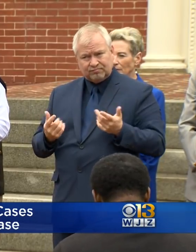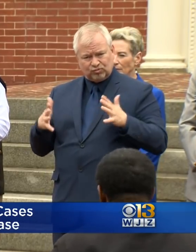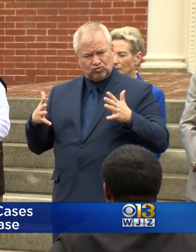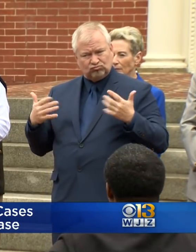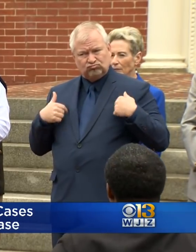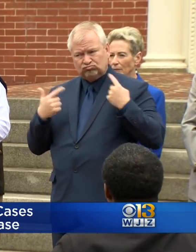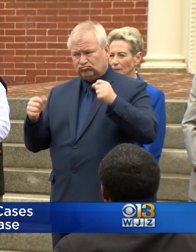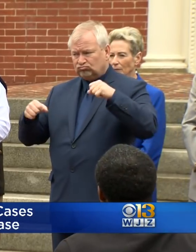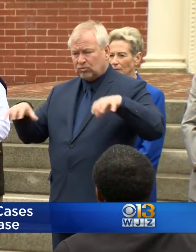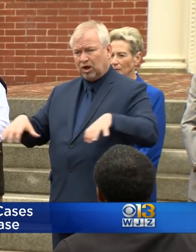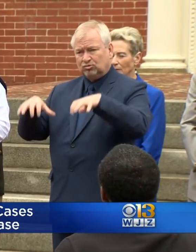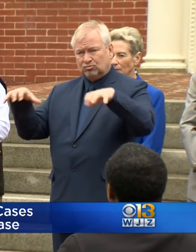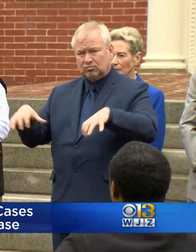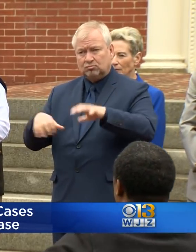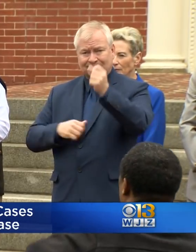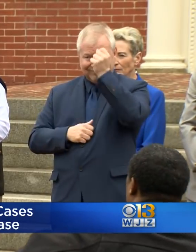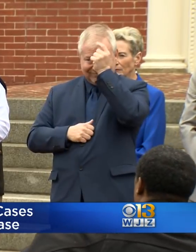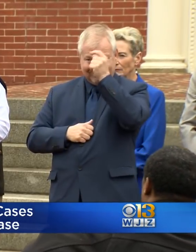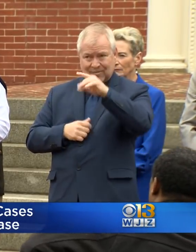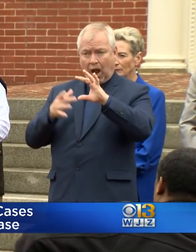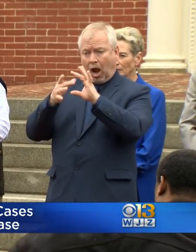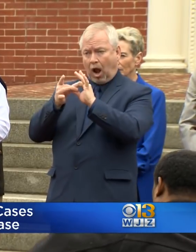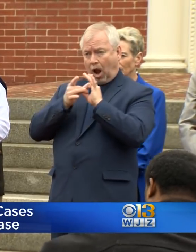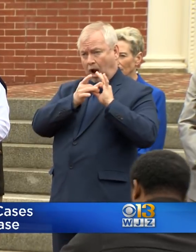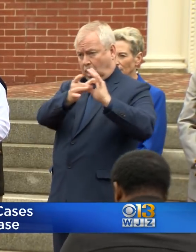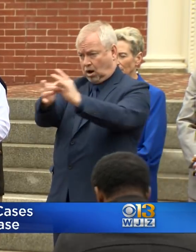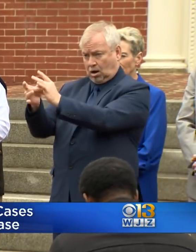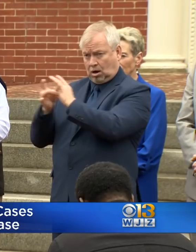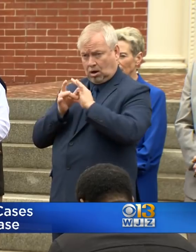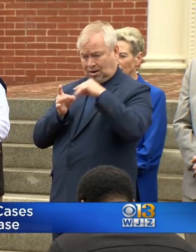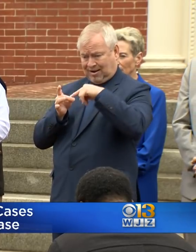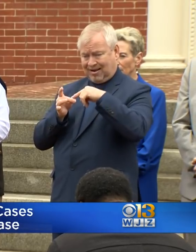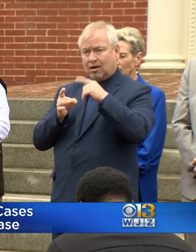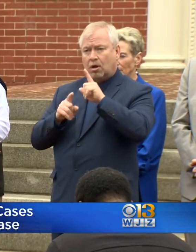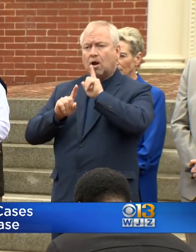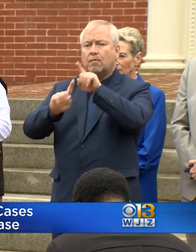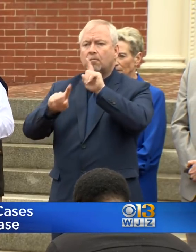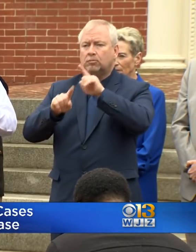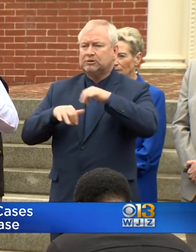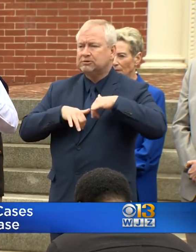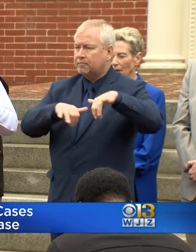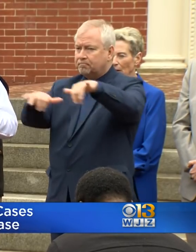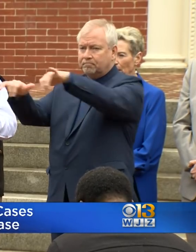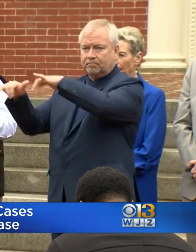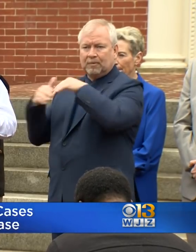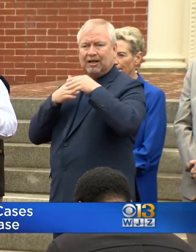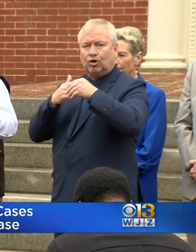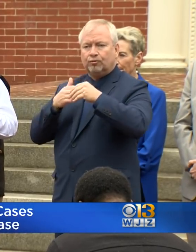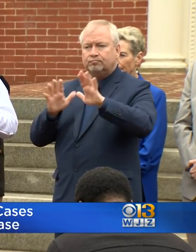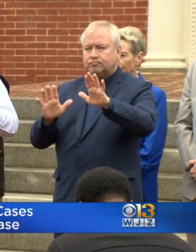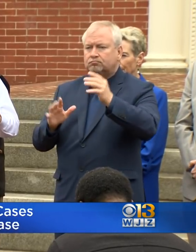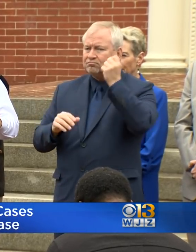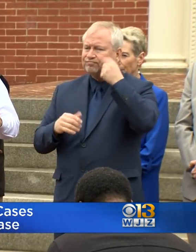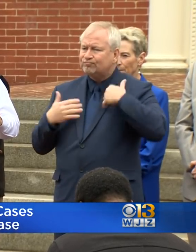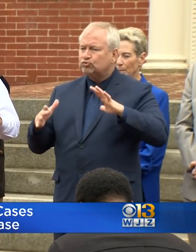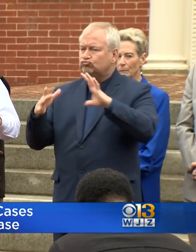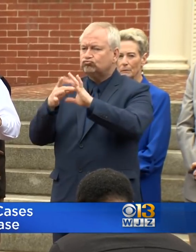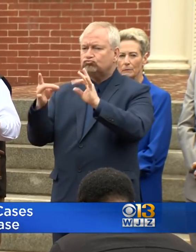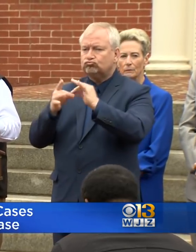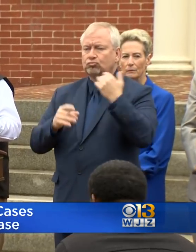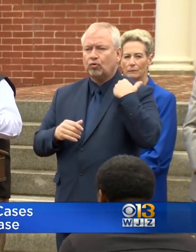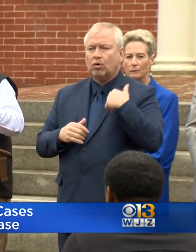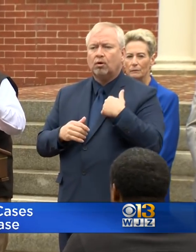So, this is a combined response that every leader, and I said earlier that I'm talking with the leaders in the